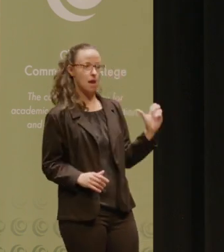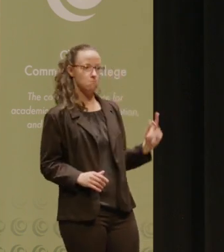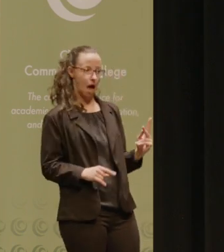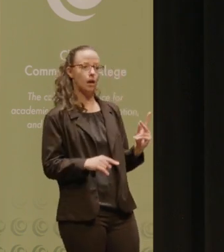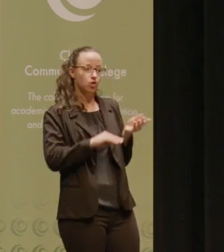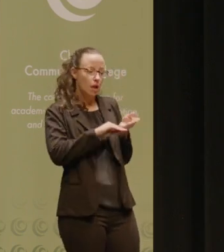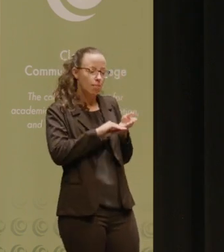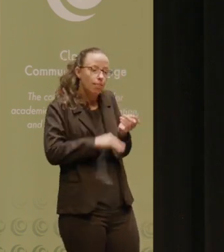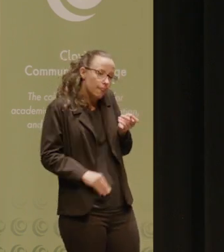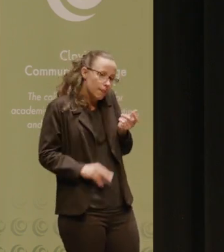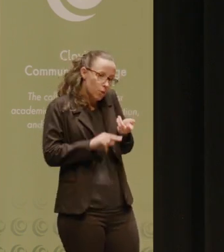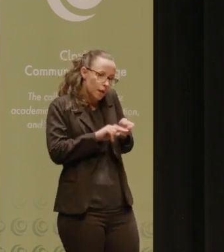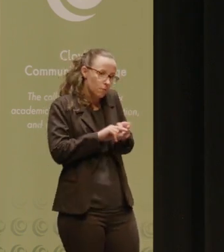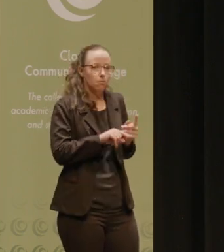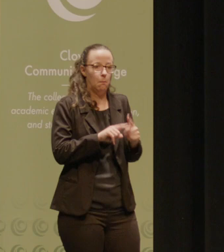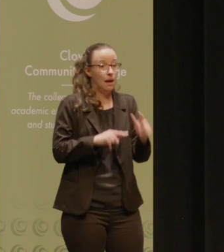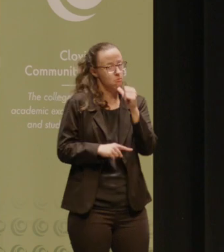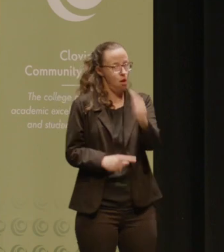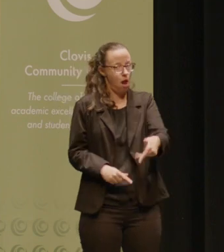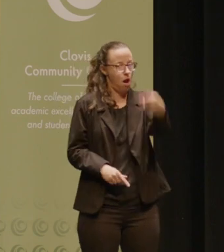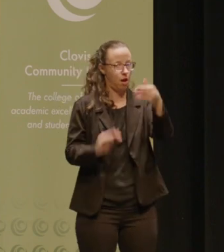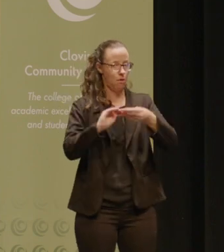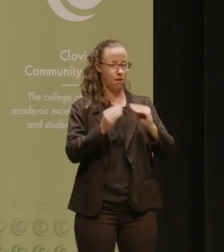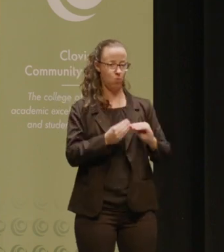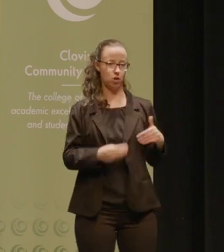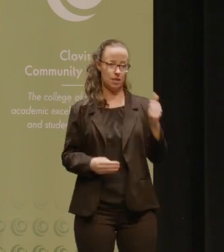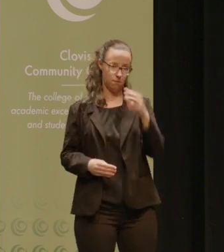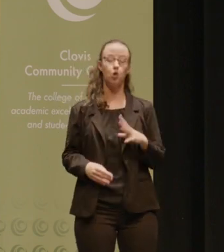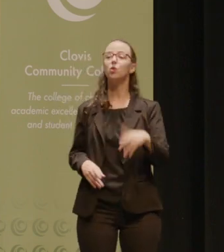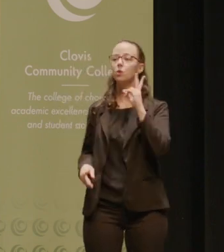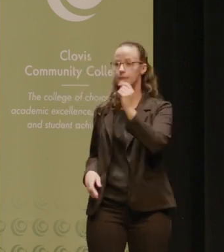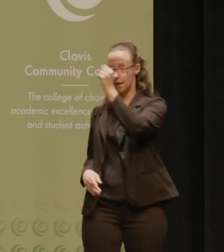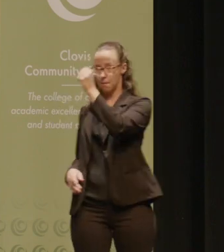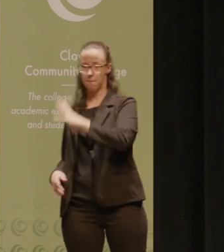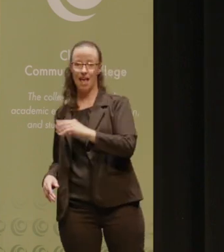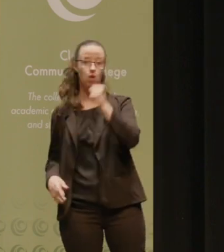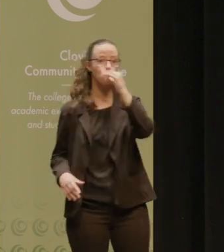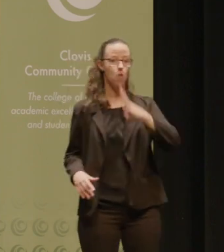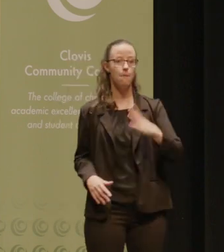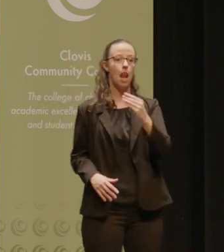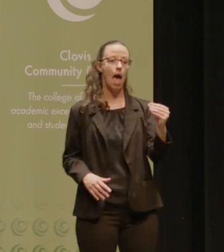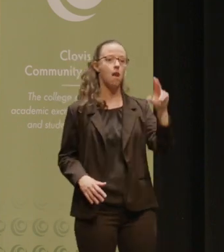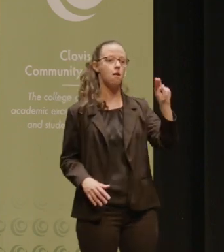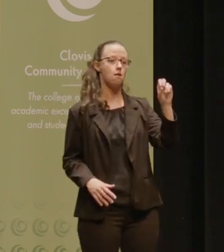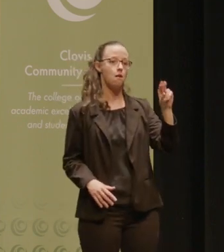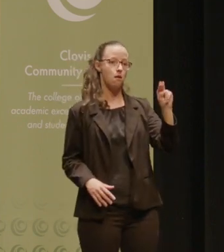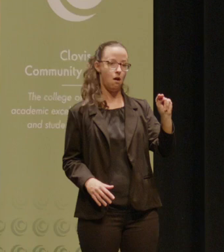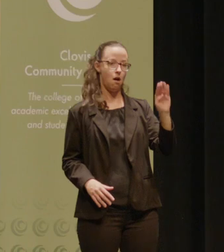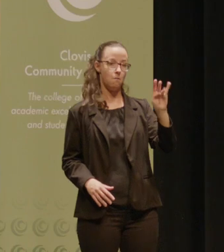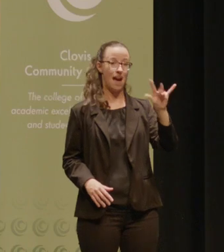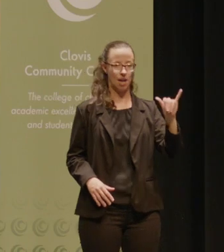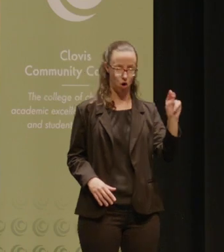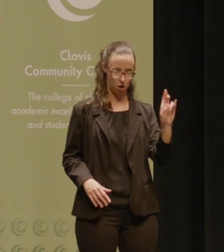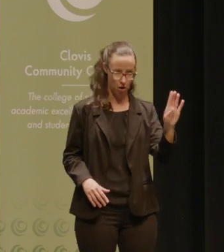about that. But, you'll see we have men and women here, and we also have non-binary. And I've actually